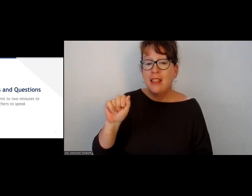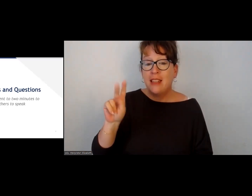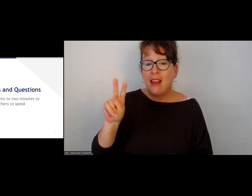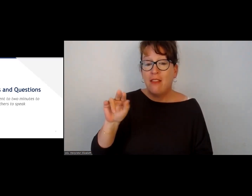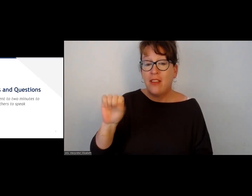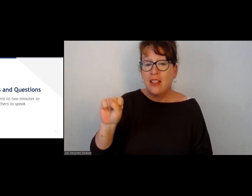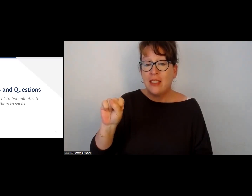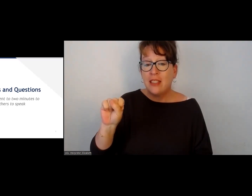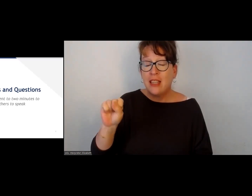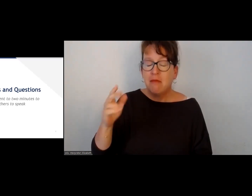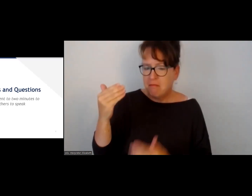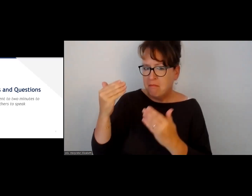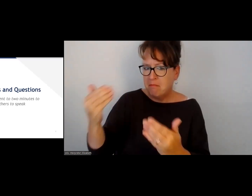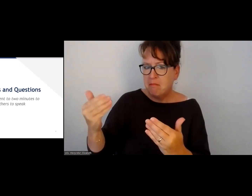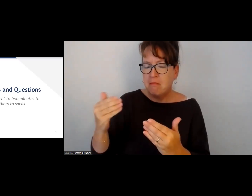to talk.